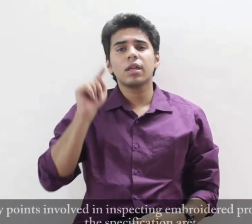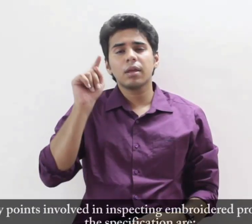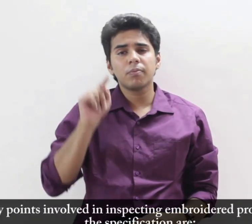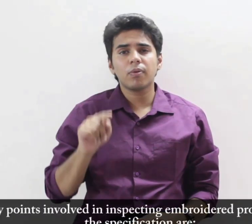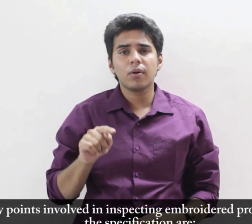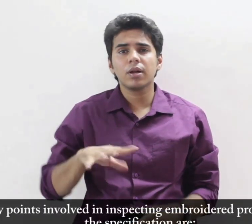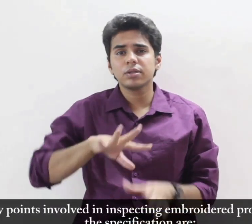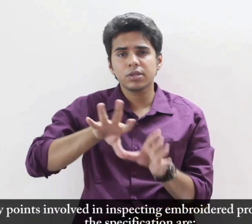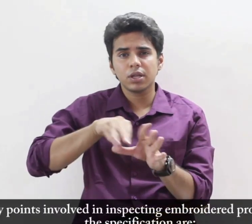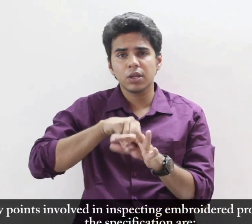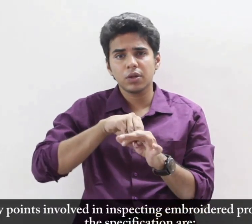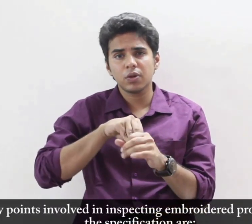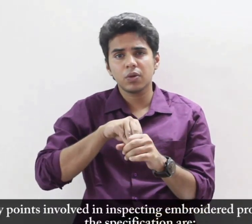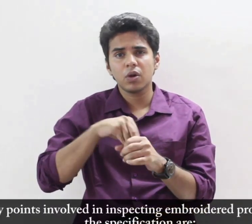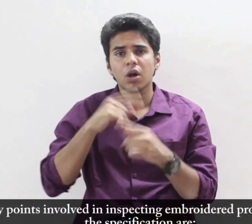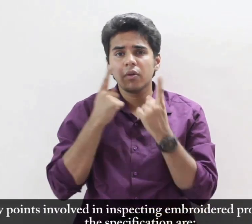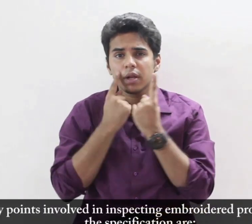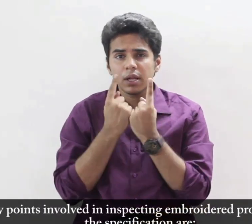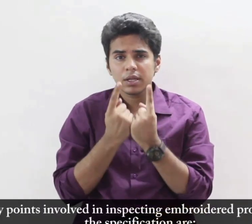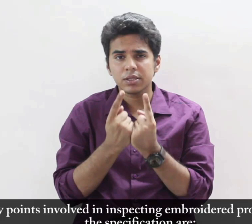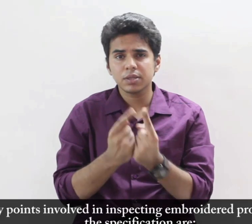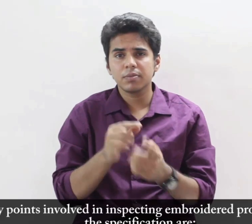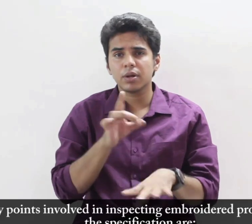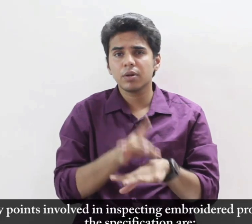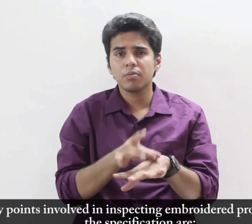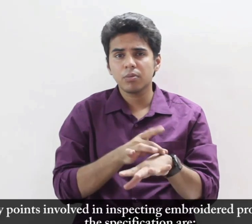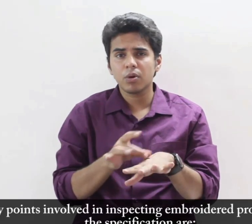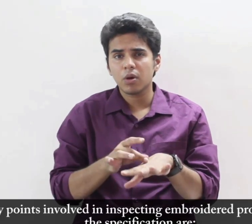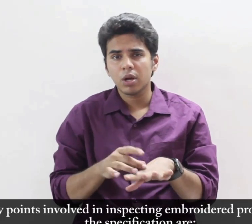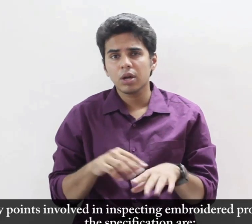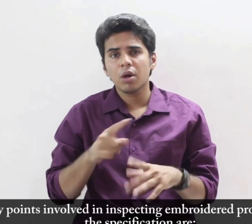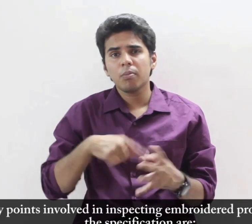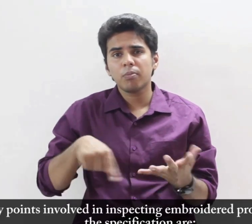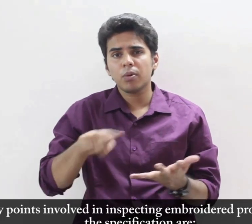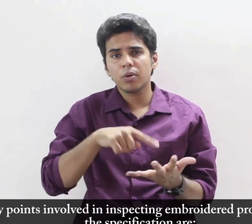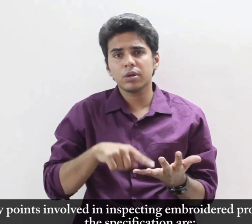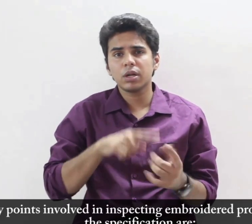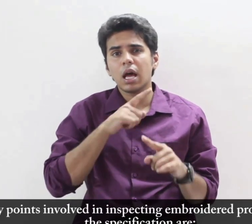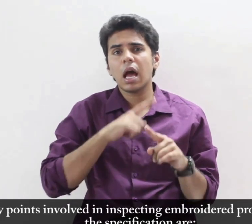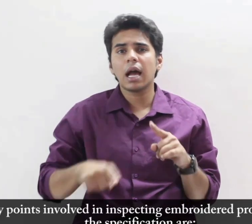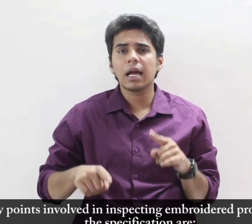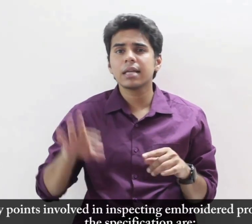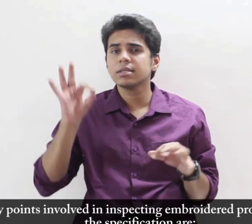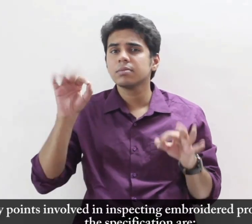The key points involved in inspecting embroidered product against the specification are: